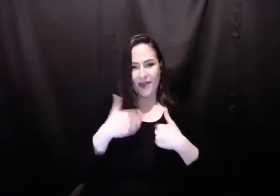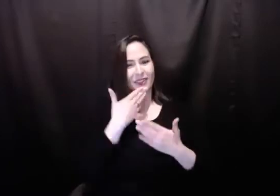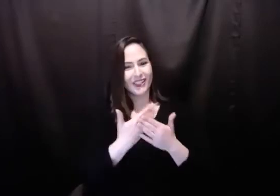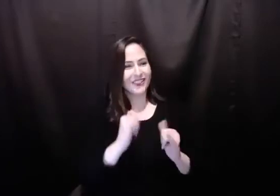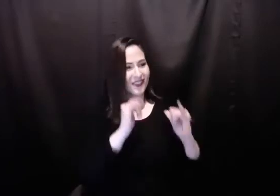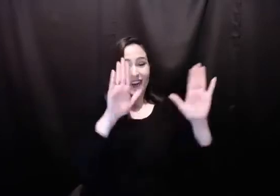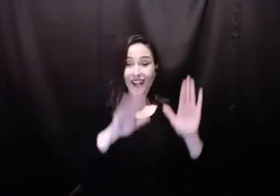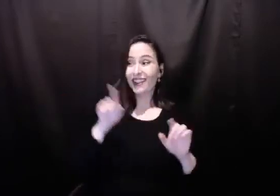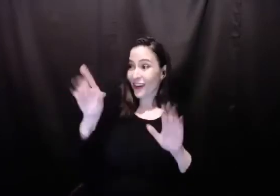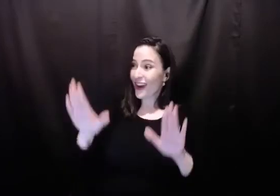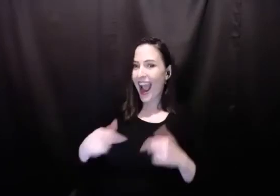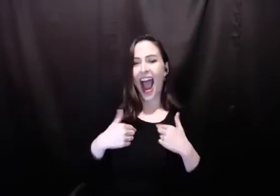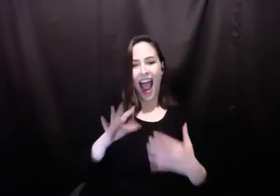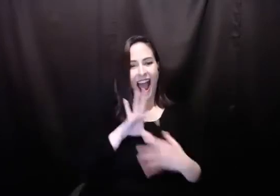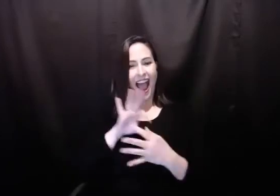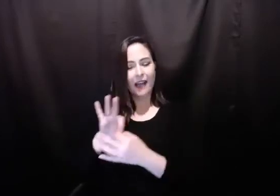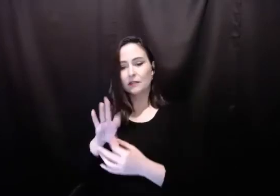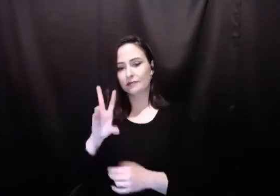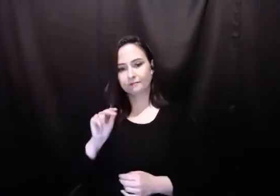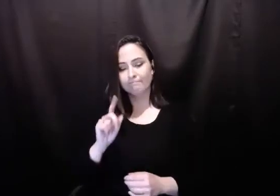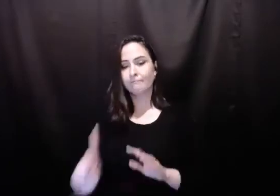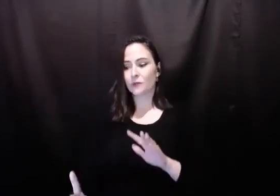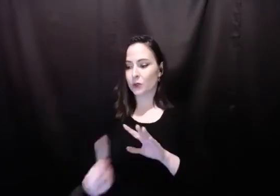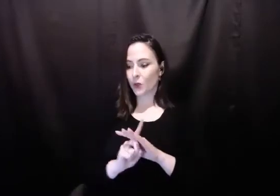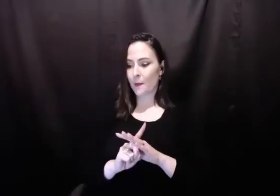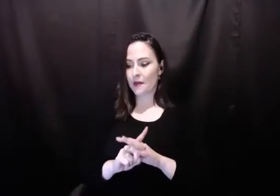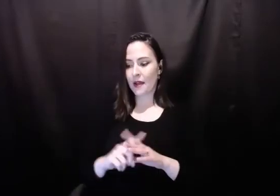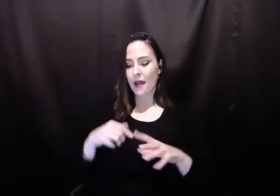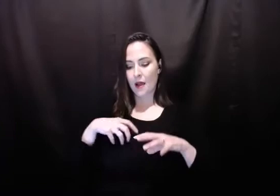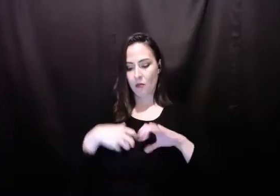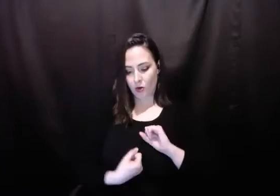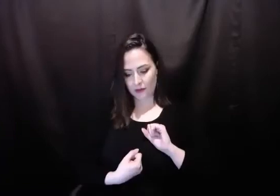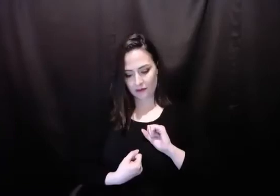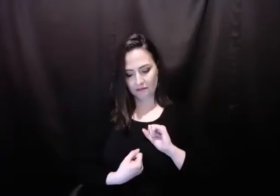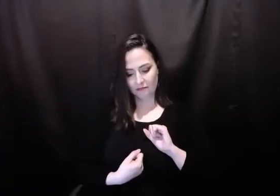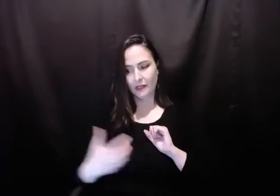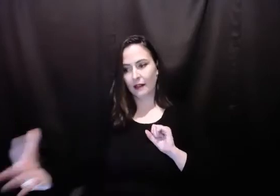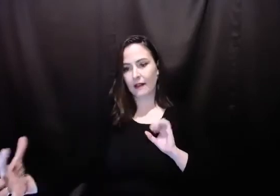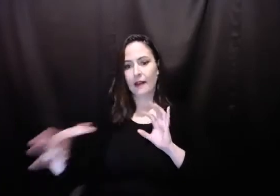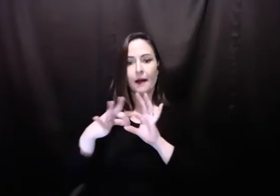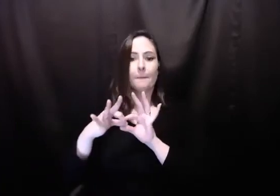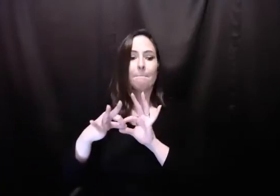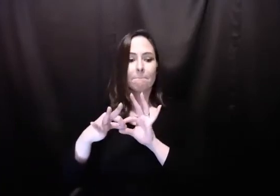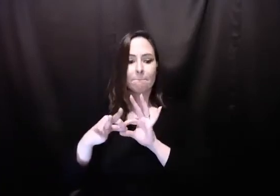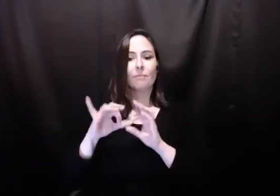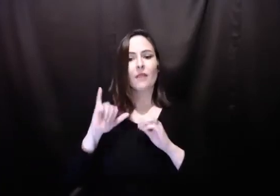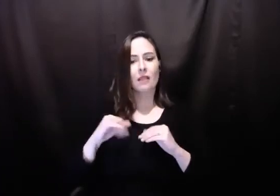connect in our brokenness, in our failings, when we know that we don't have to strive beyond